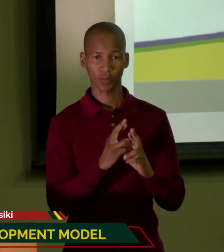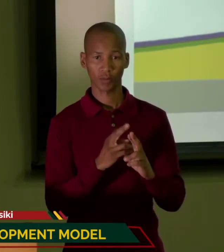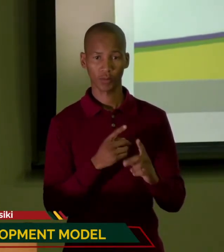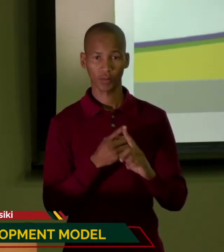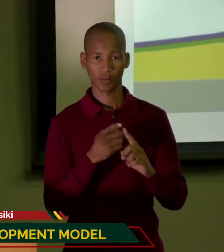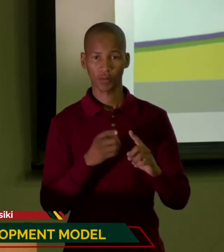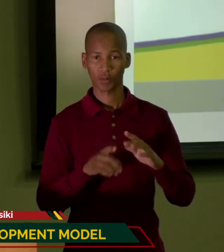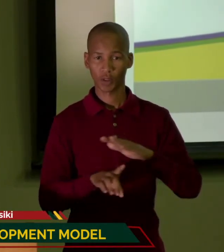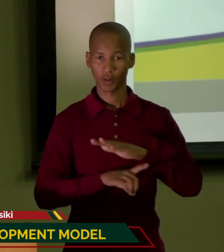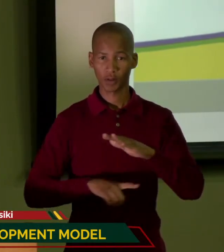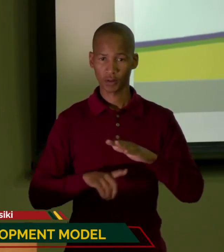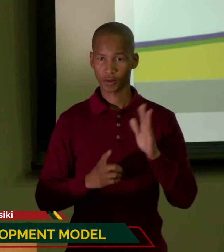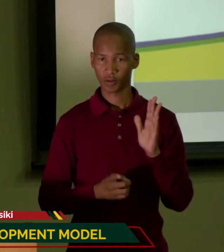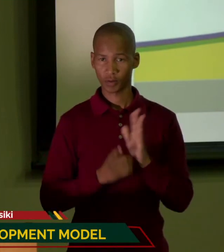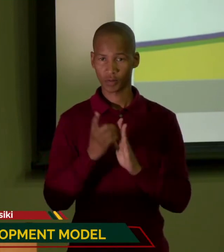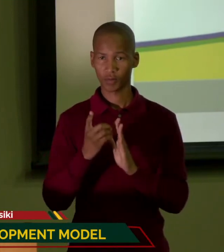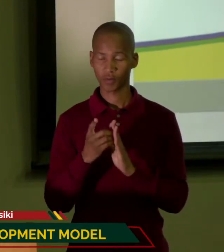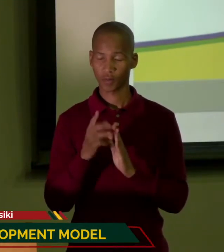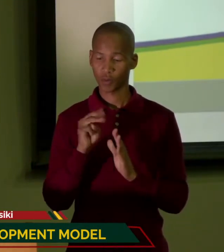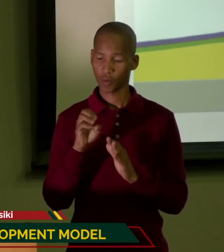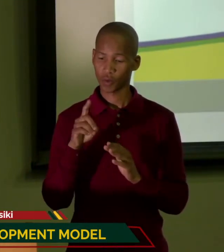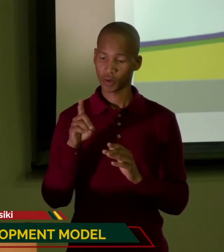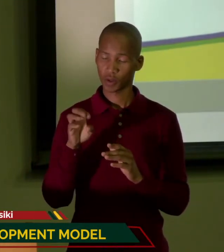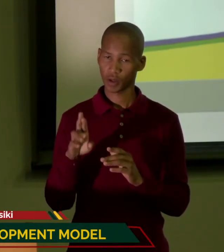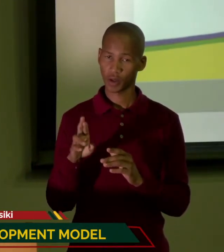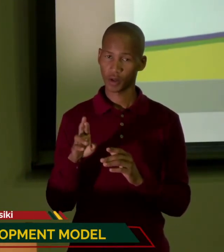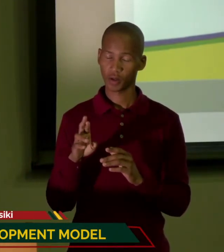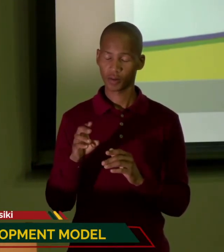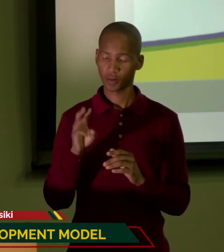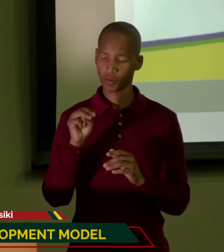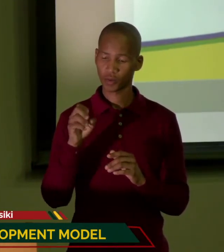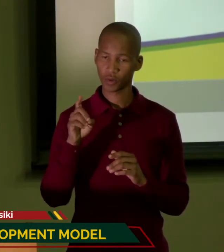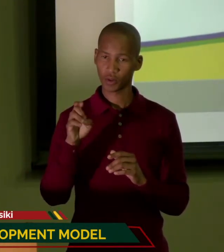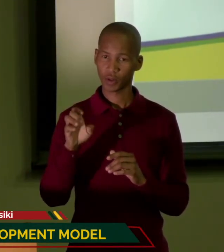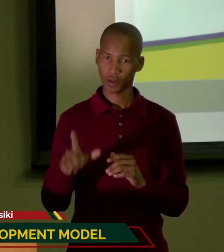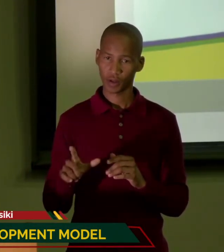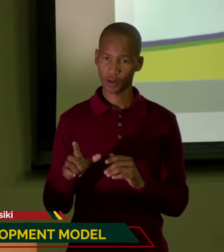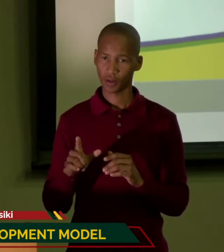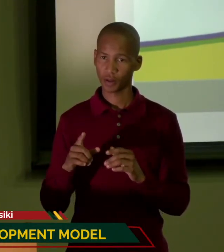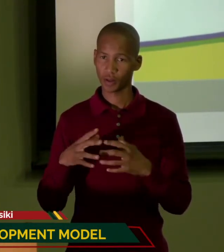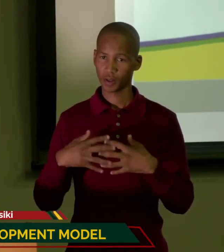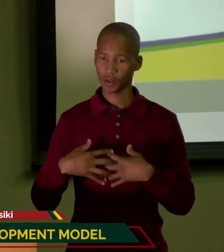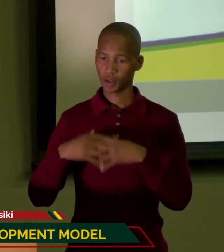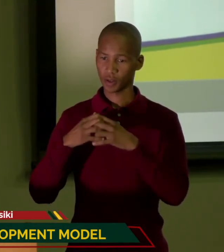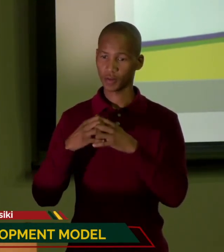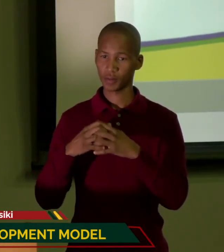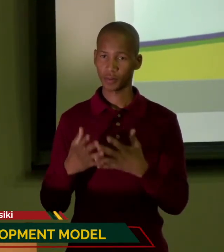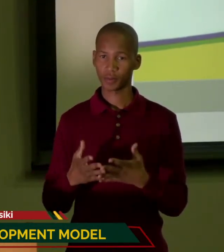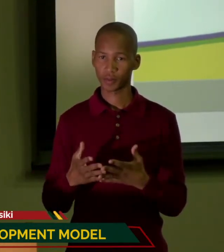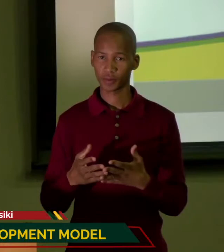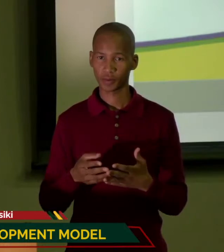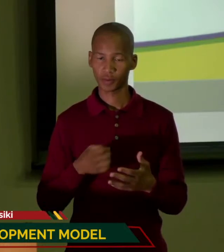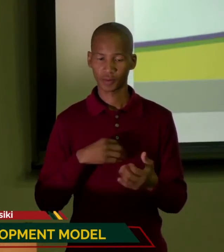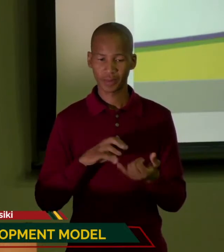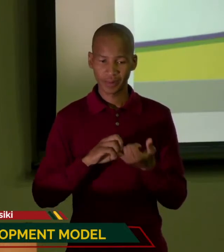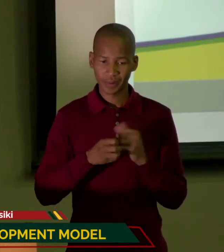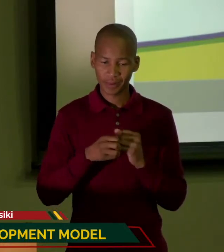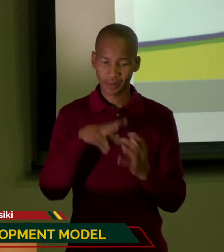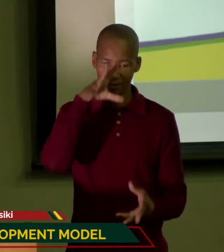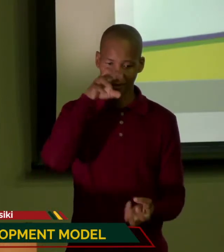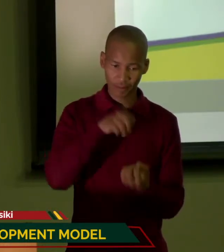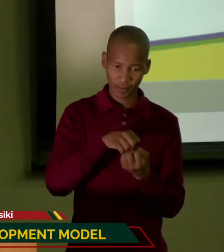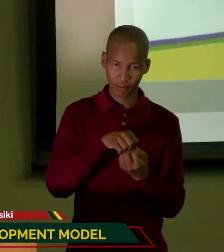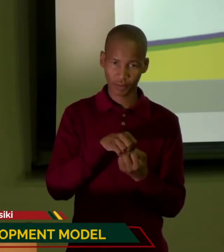development model implementation. I will summarily talk to the